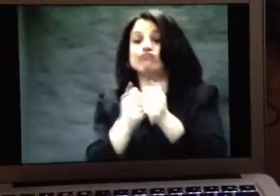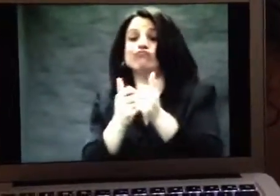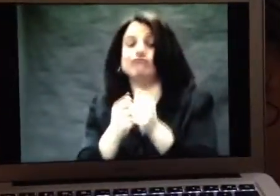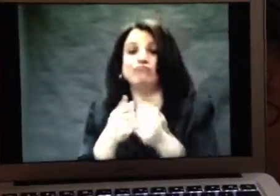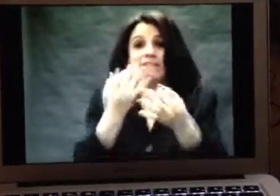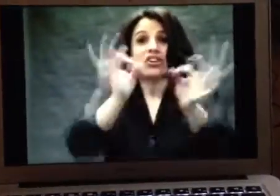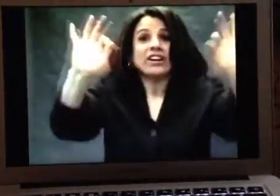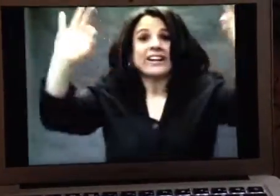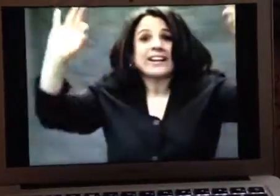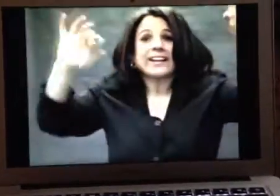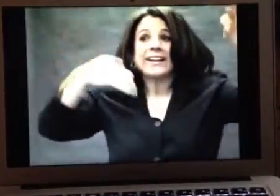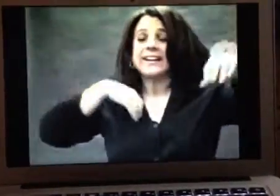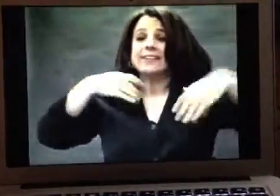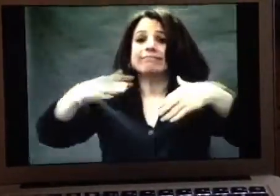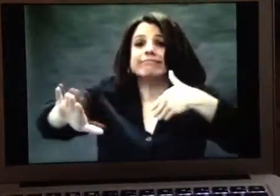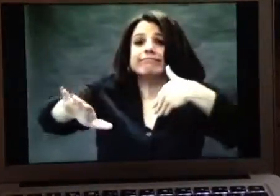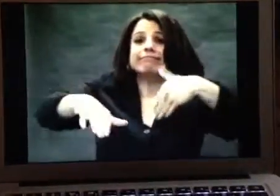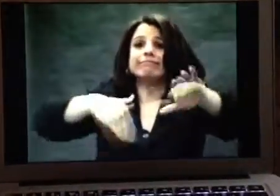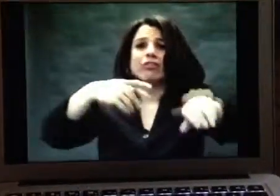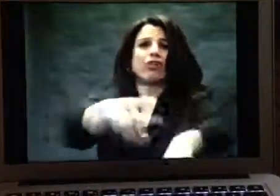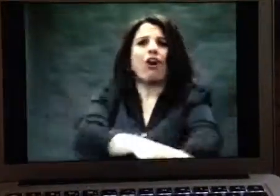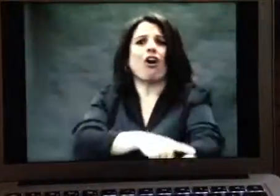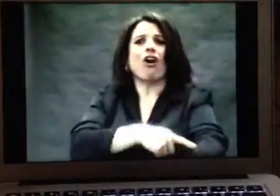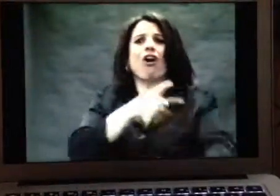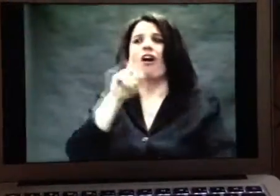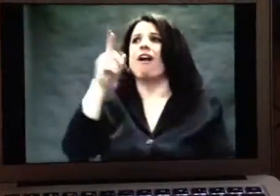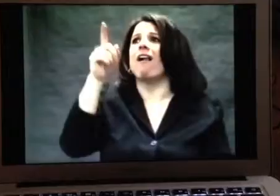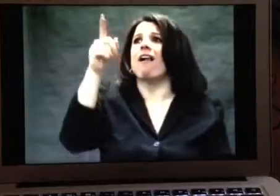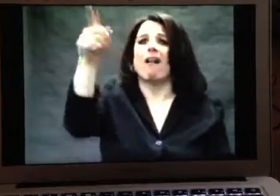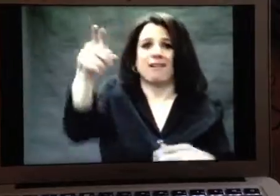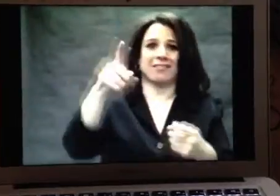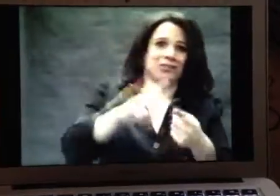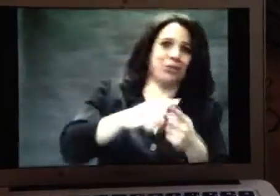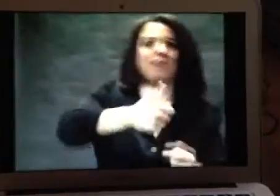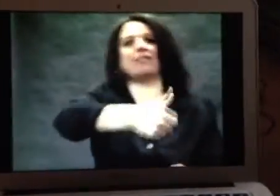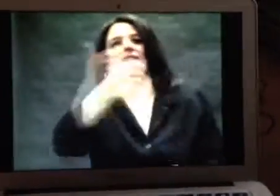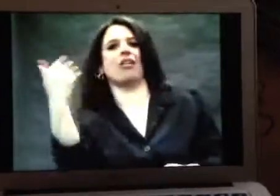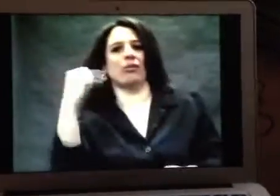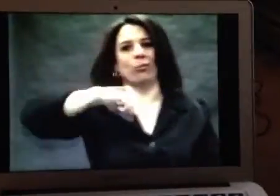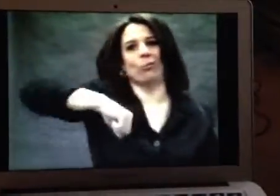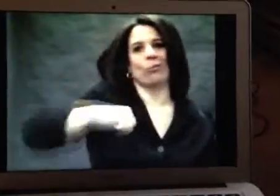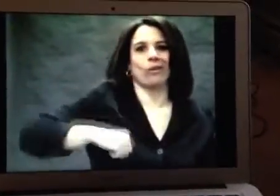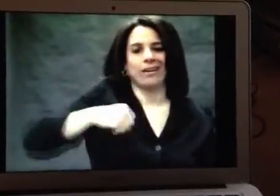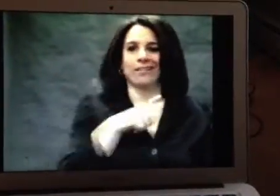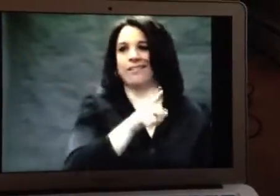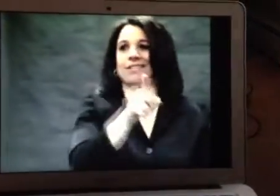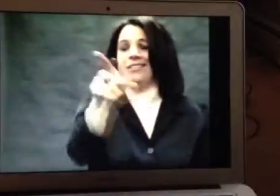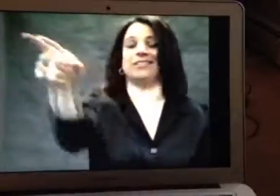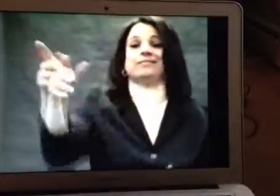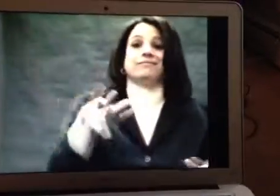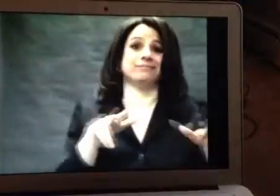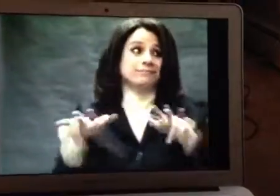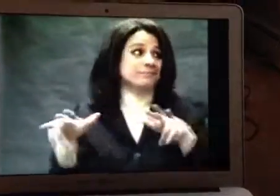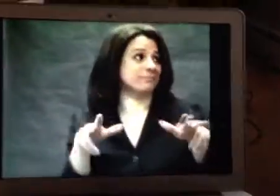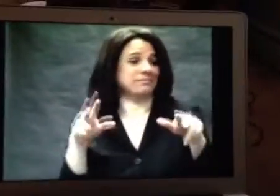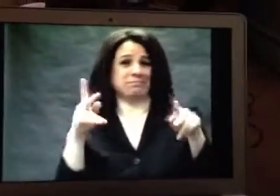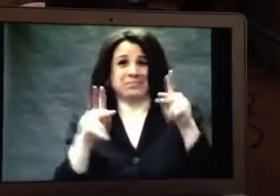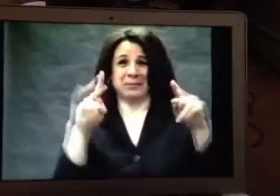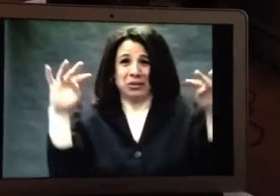ahead." And so I walking and texting, and my hands were free, so I just went, and